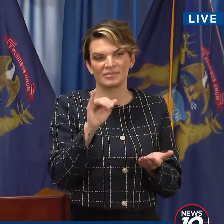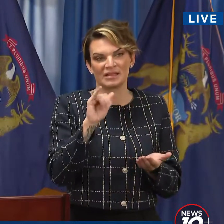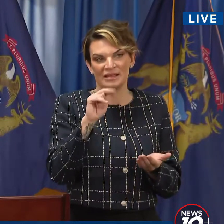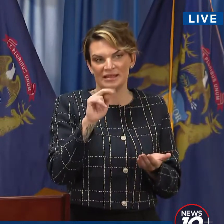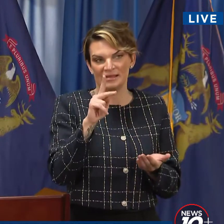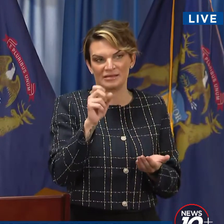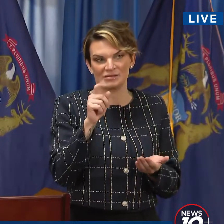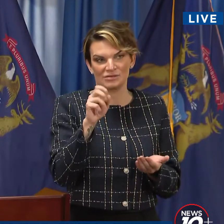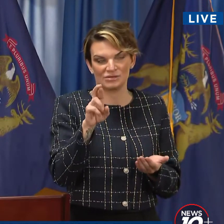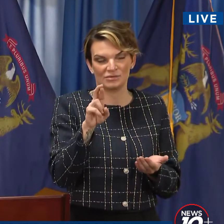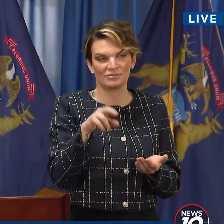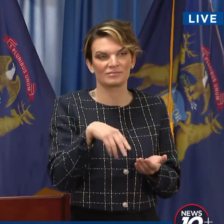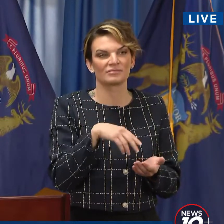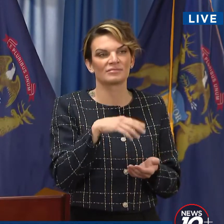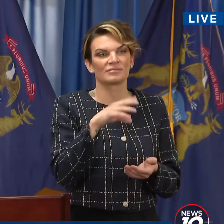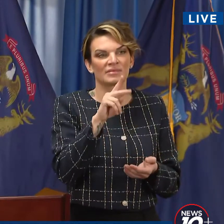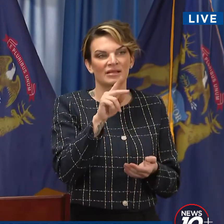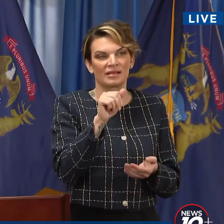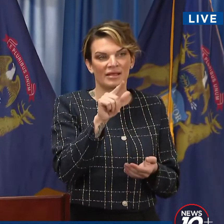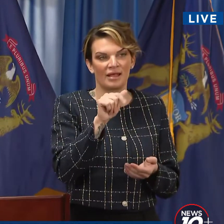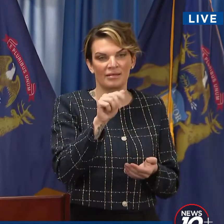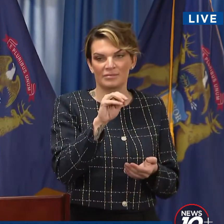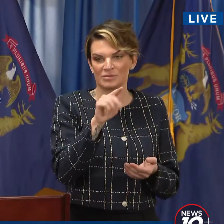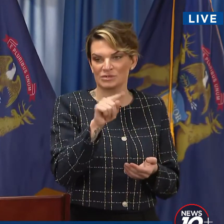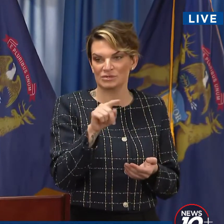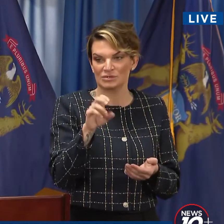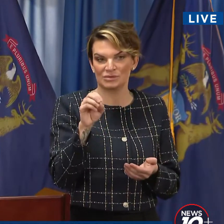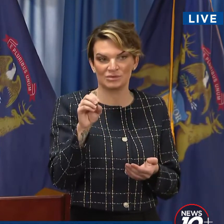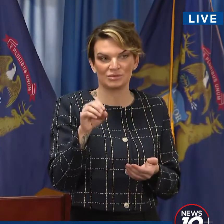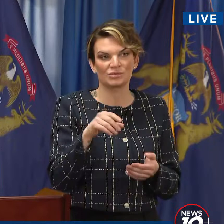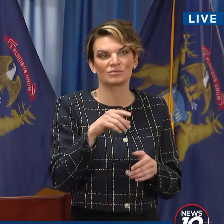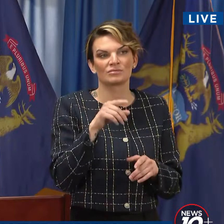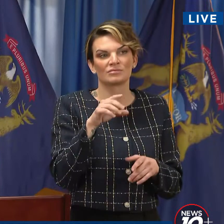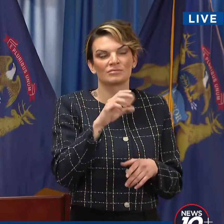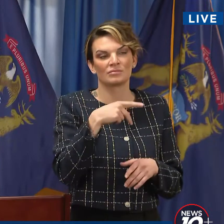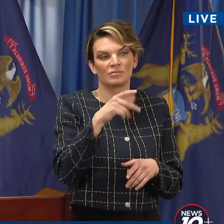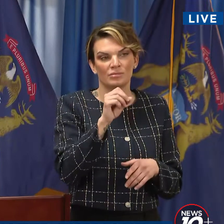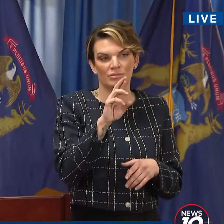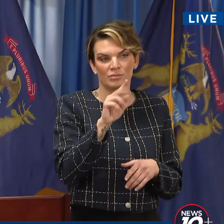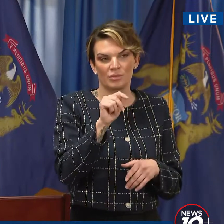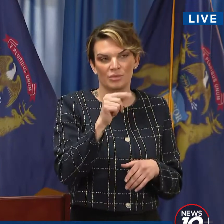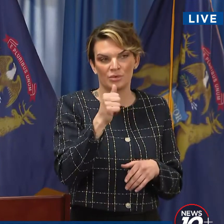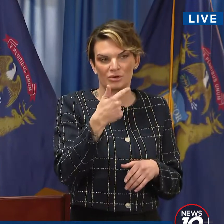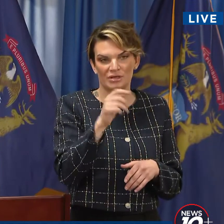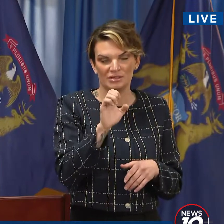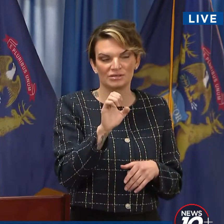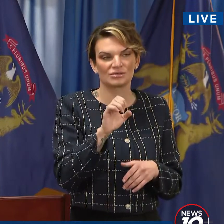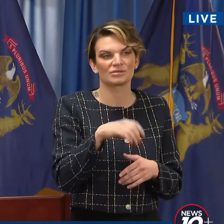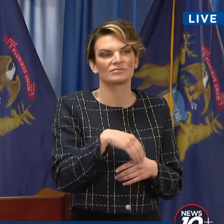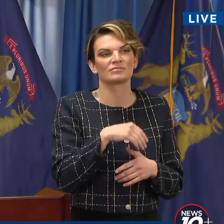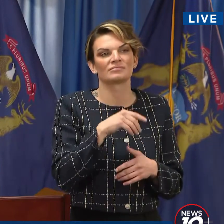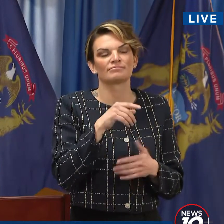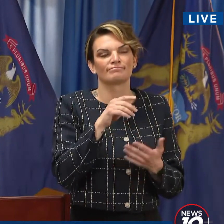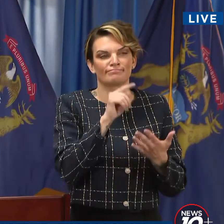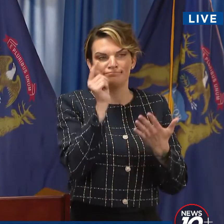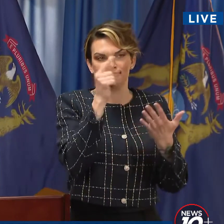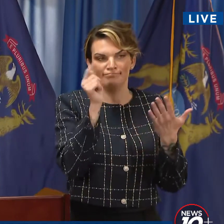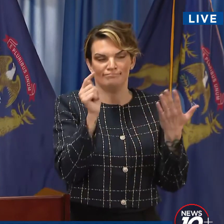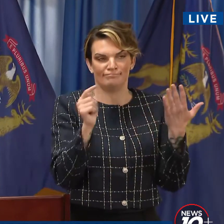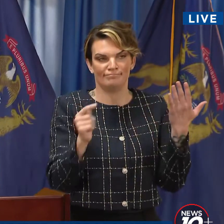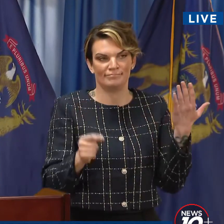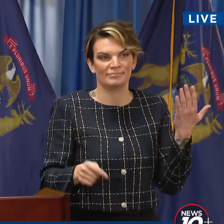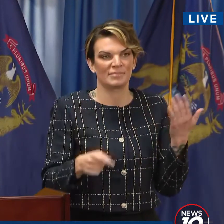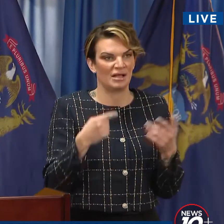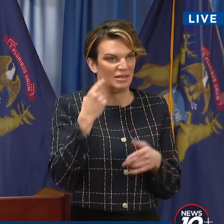Inkster, and then parts of Kalamazoo City, Portage, and one township there. I believe they've all now